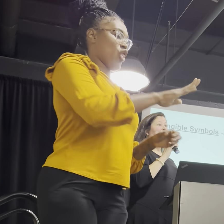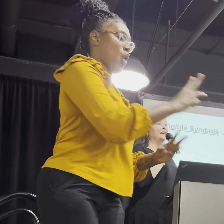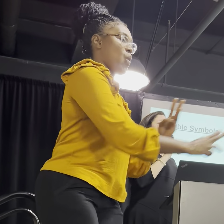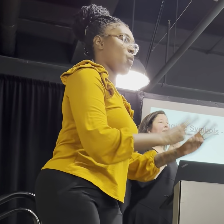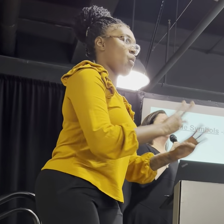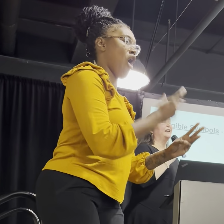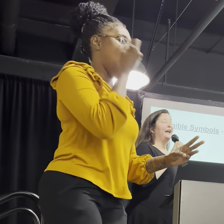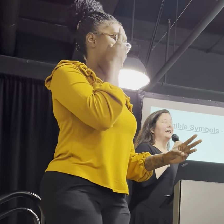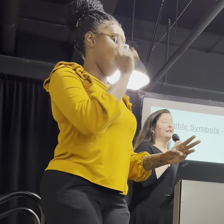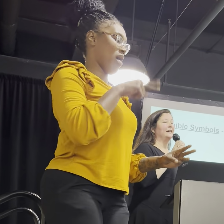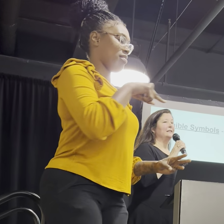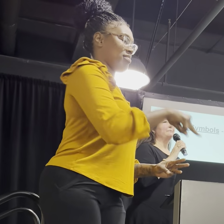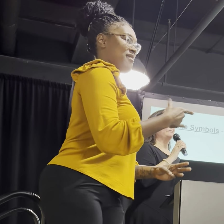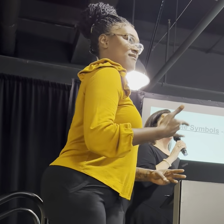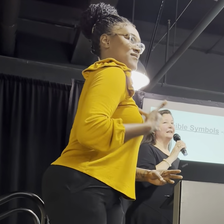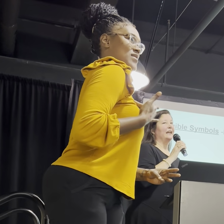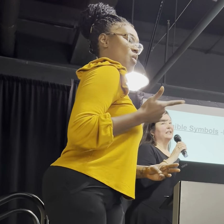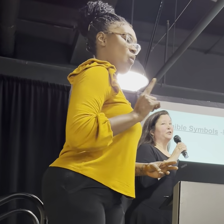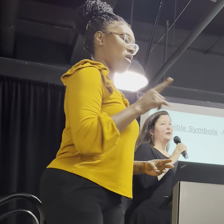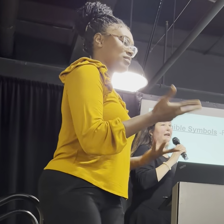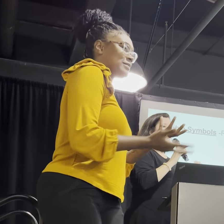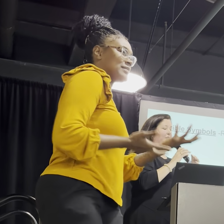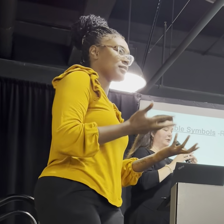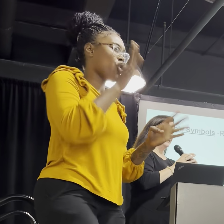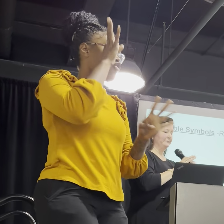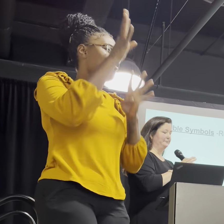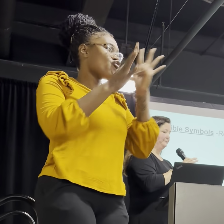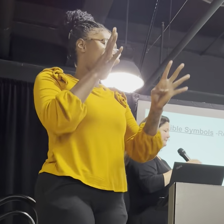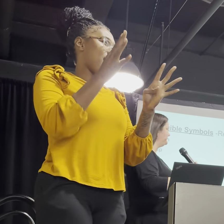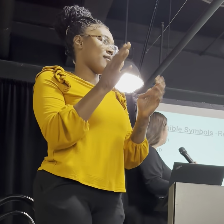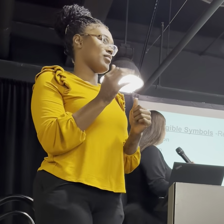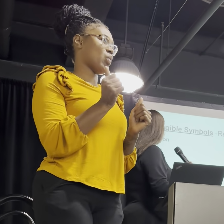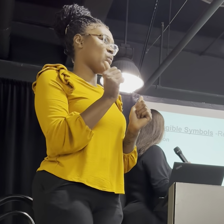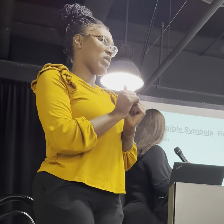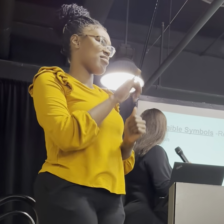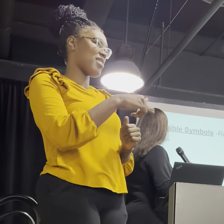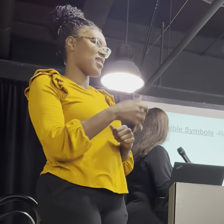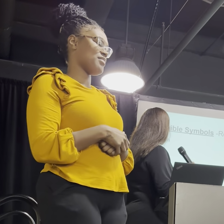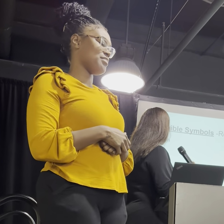be feeling, and get creative a little bit.